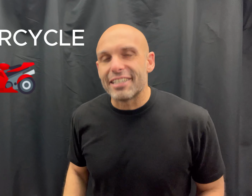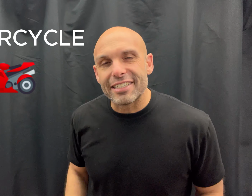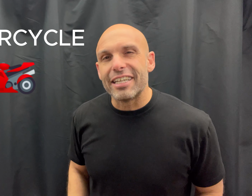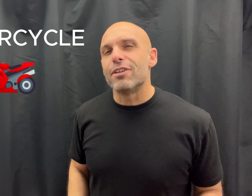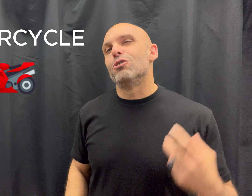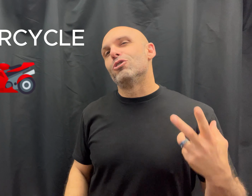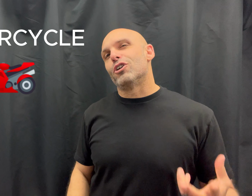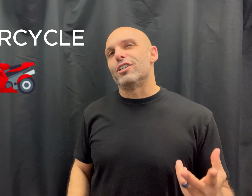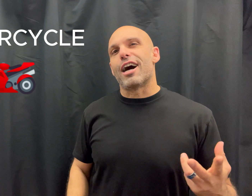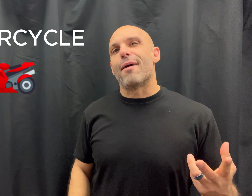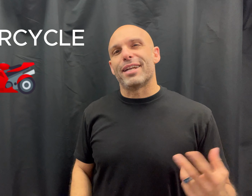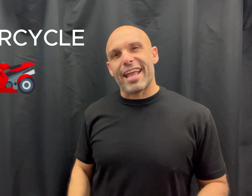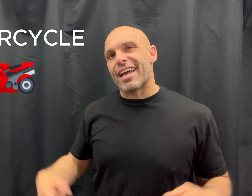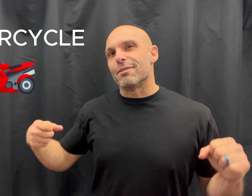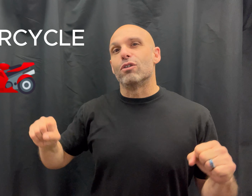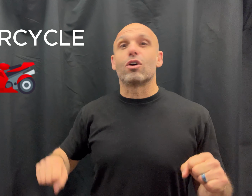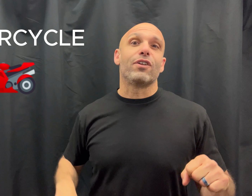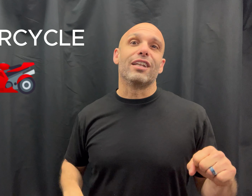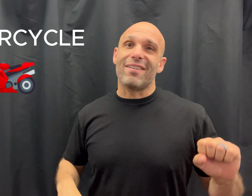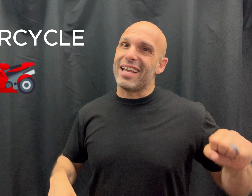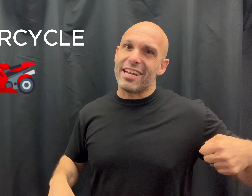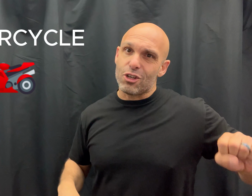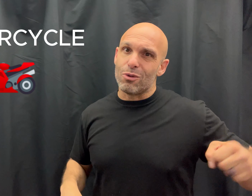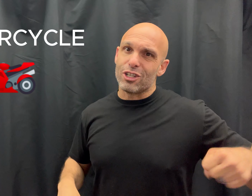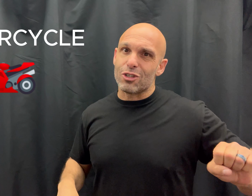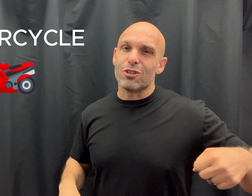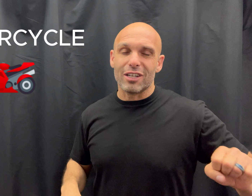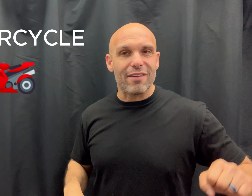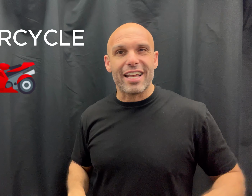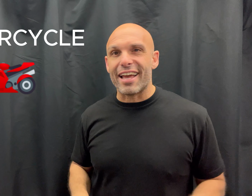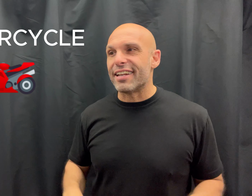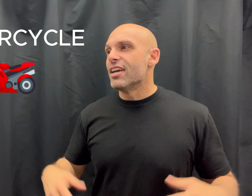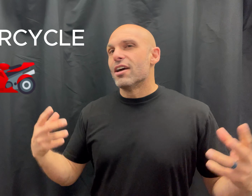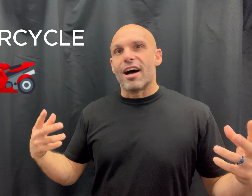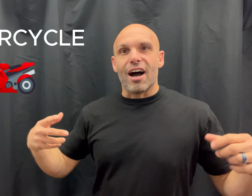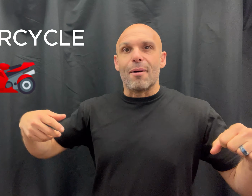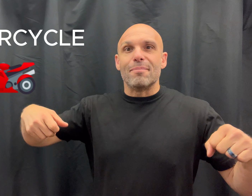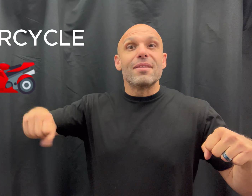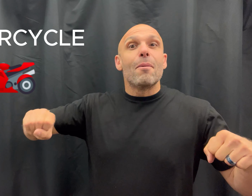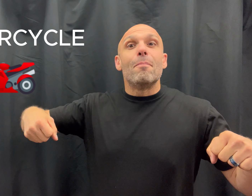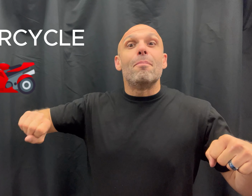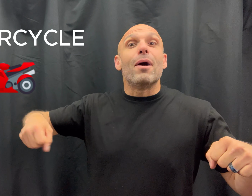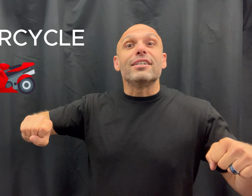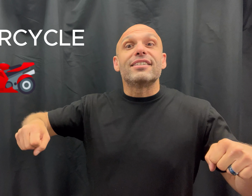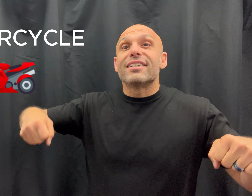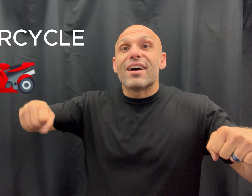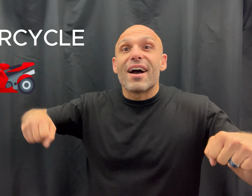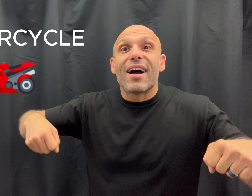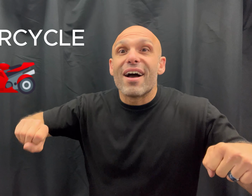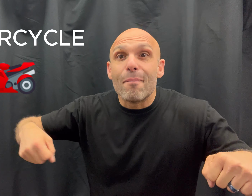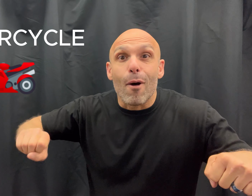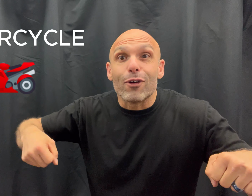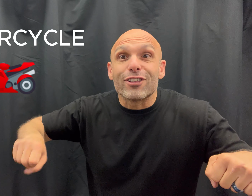technically you use your dominant hand to move. So if you're left-handed, you would just use your left hand. But